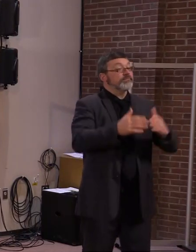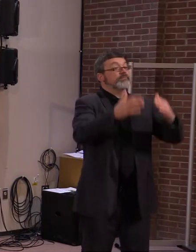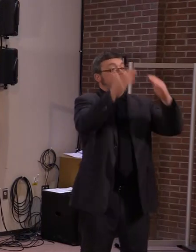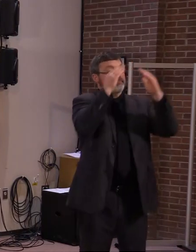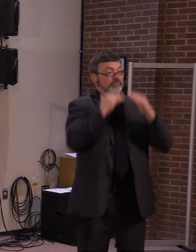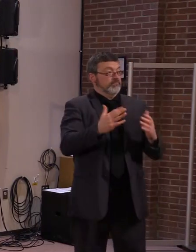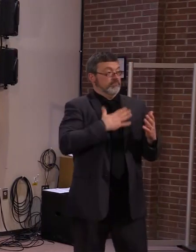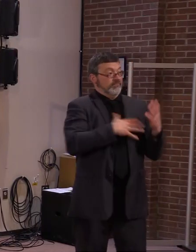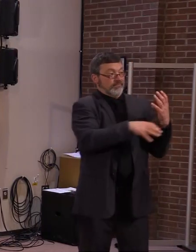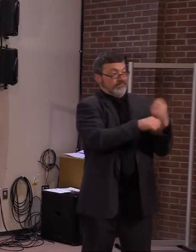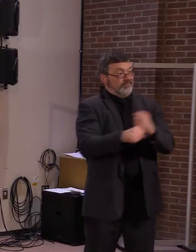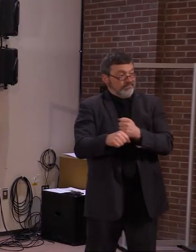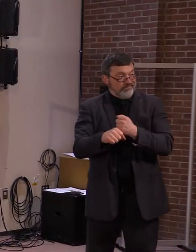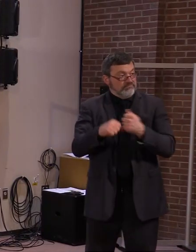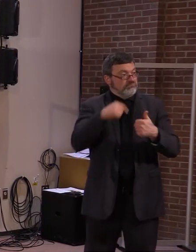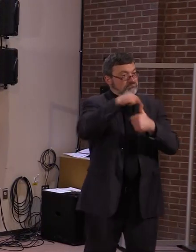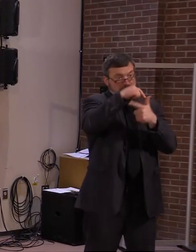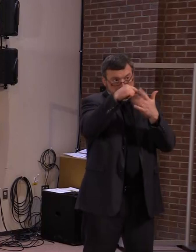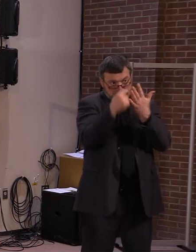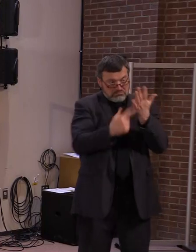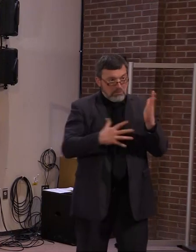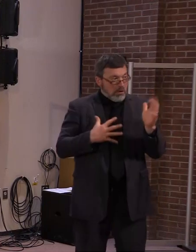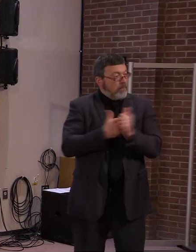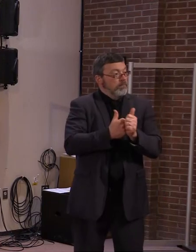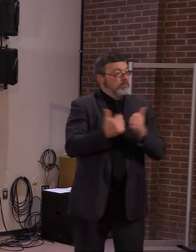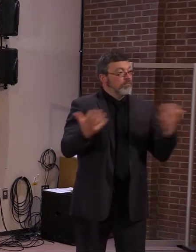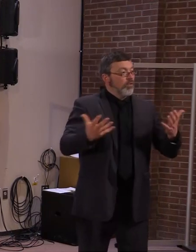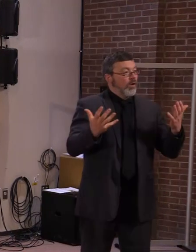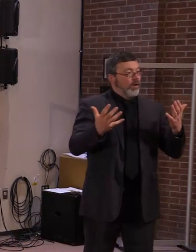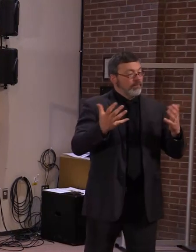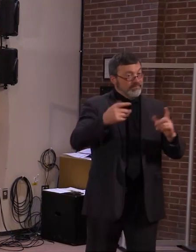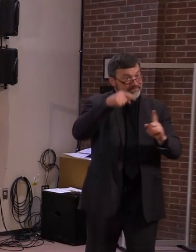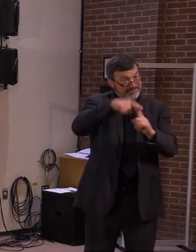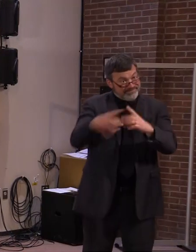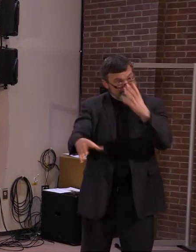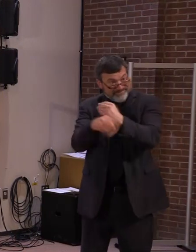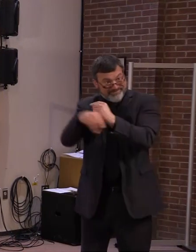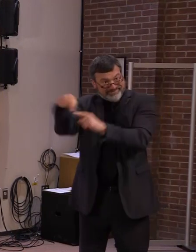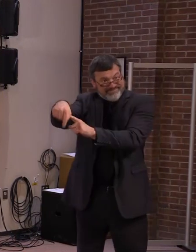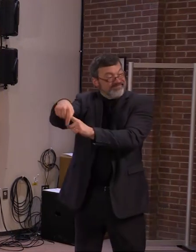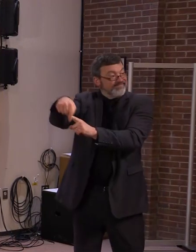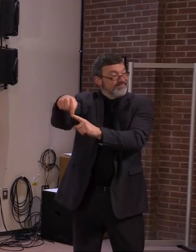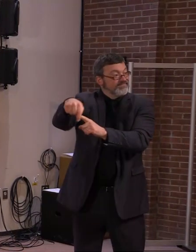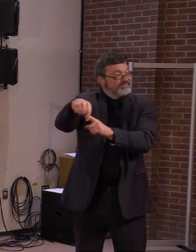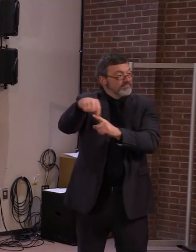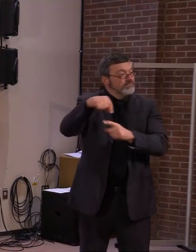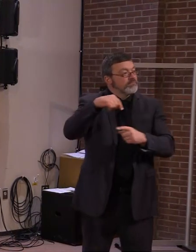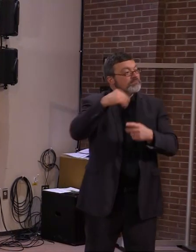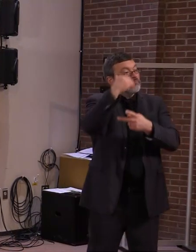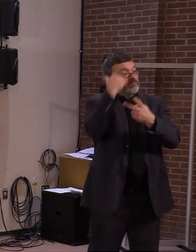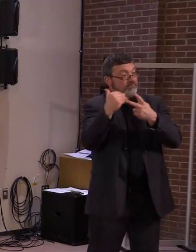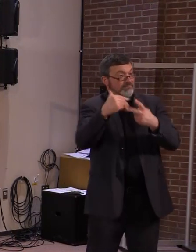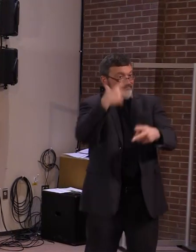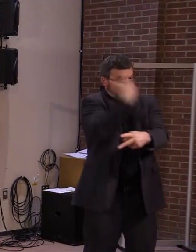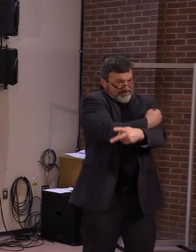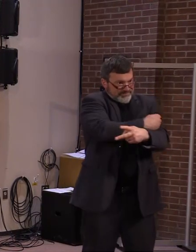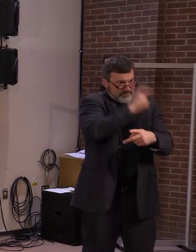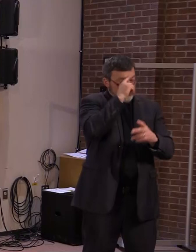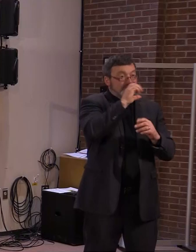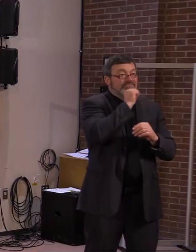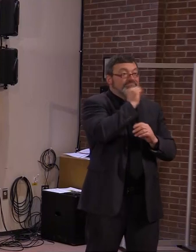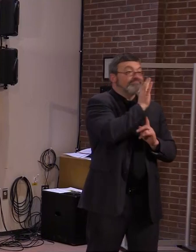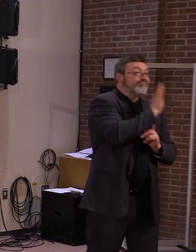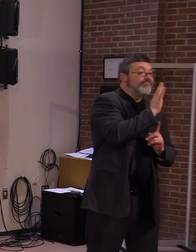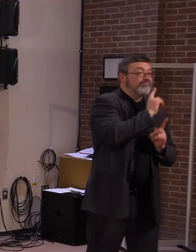I'll start with an update on boosters for adults, as well as vaccines for children ages 5 to